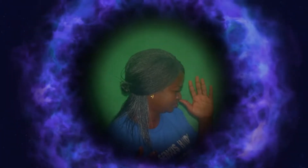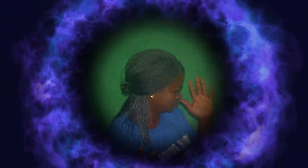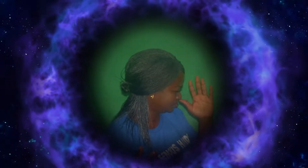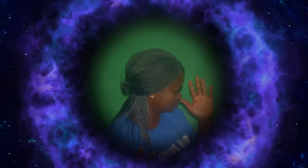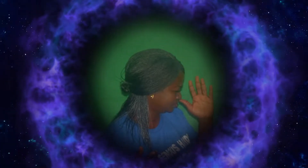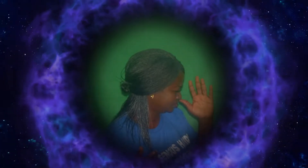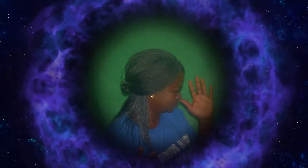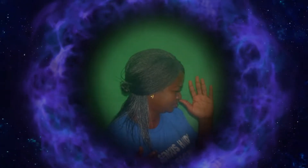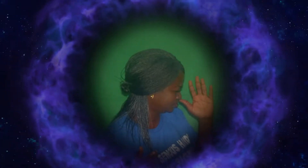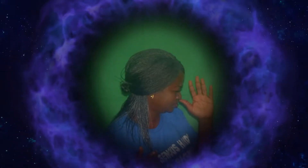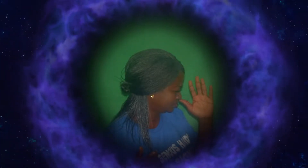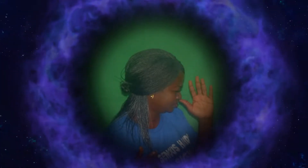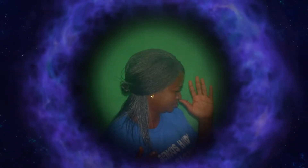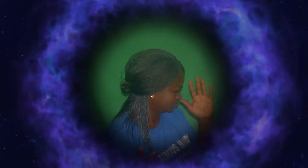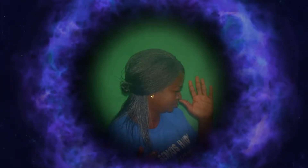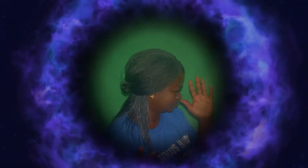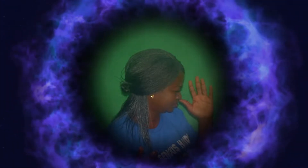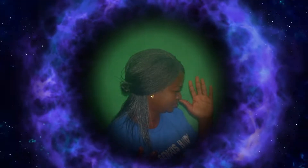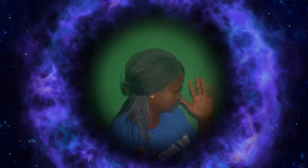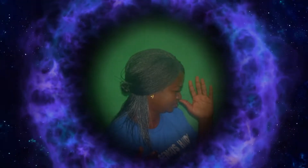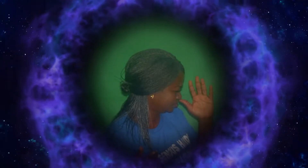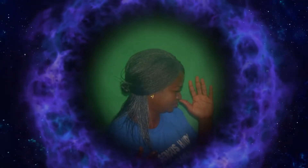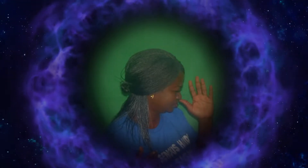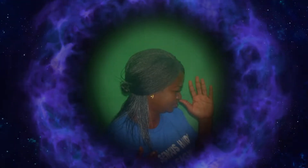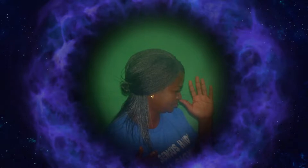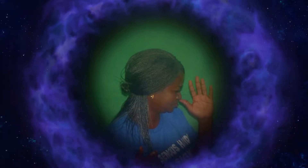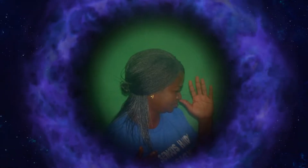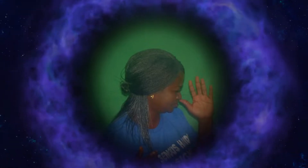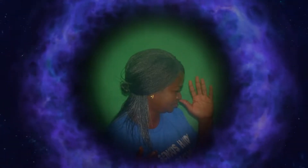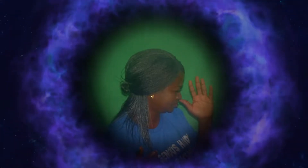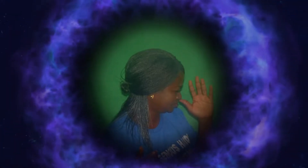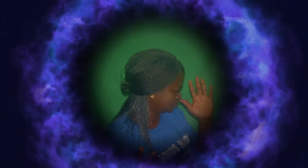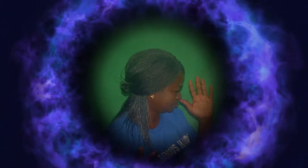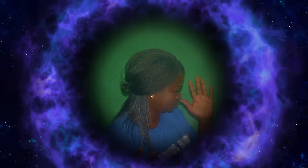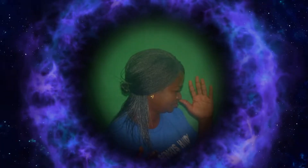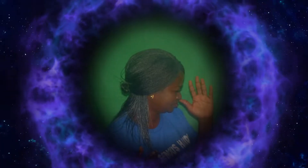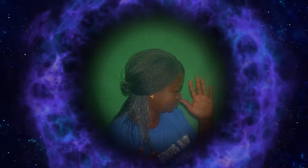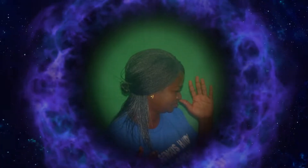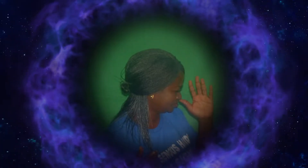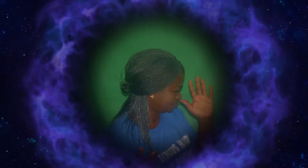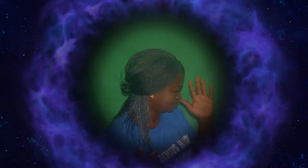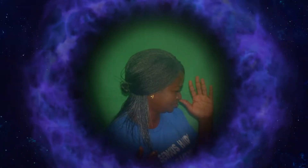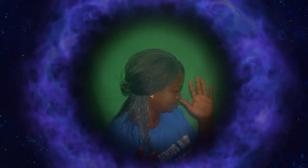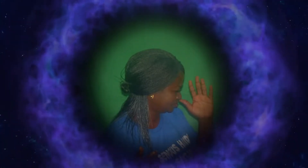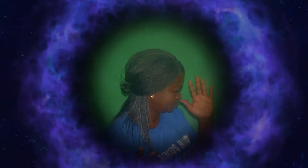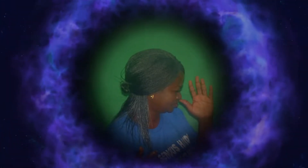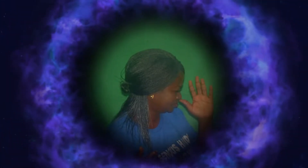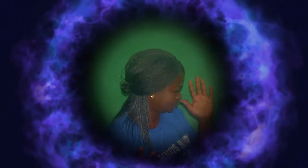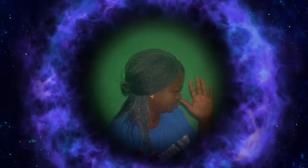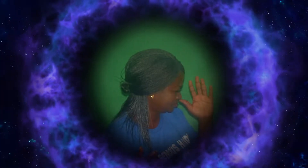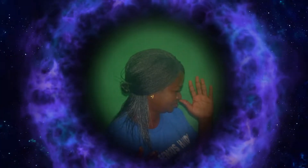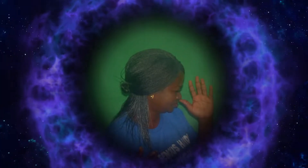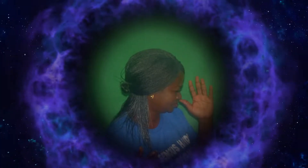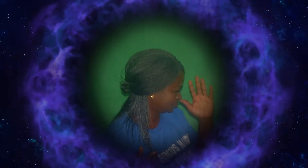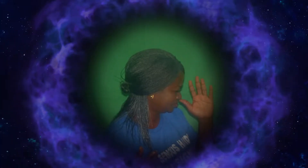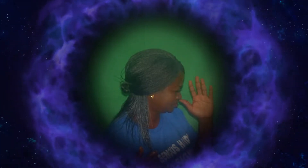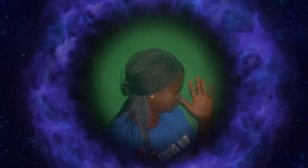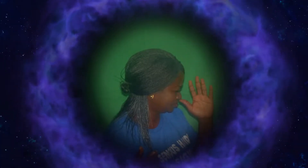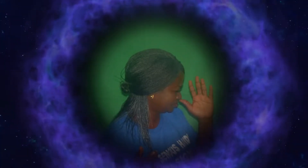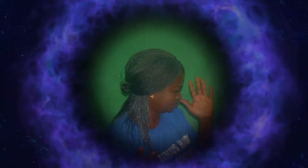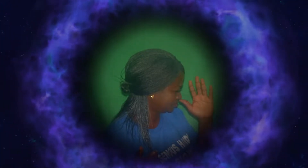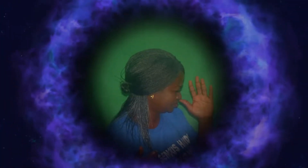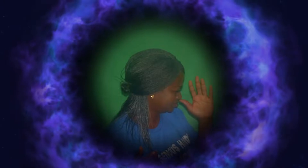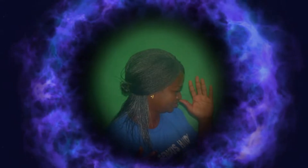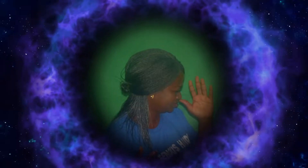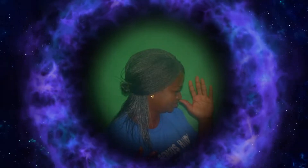I need a way to tell all the children in the world how to protect themselves so